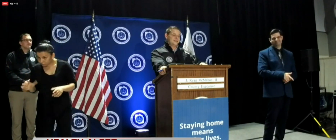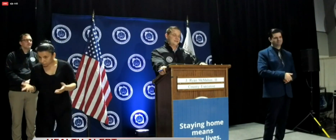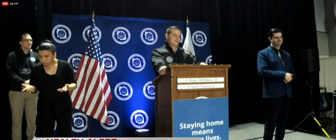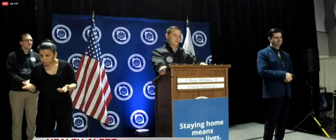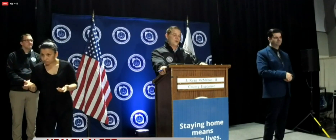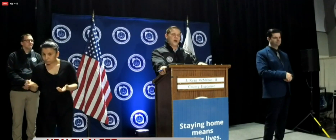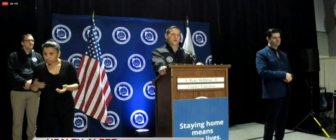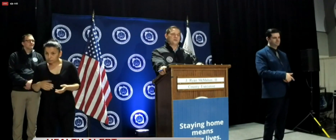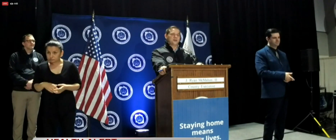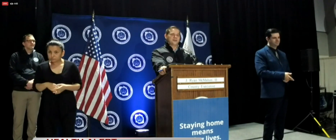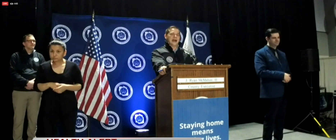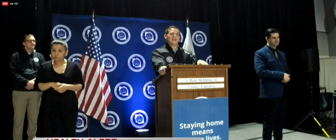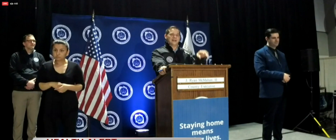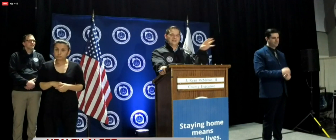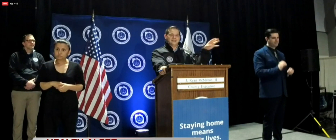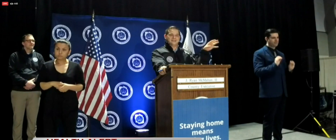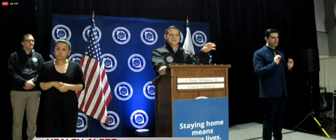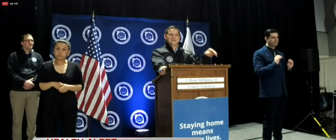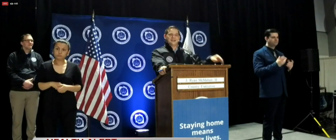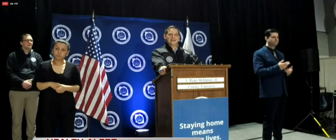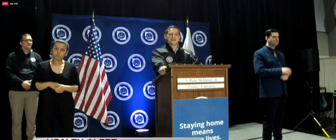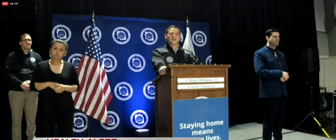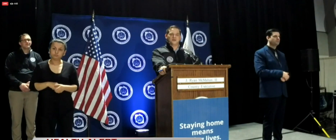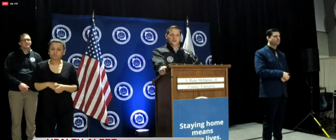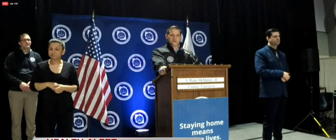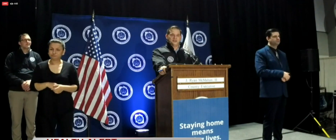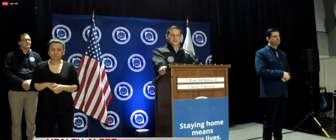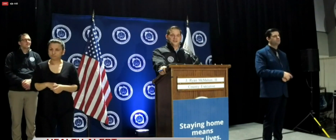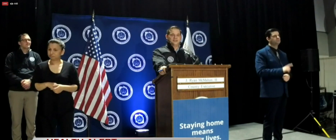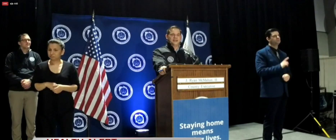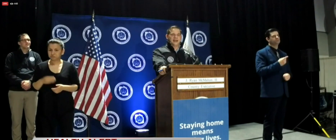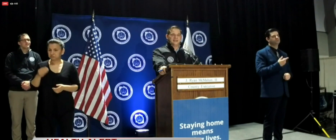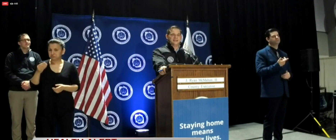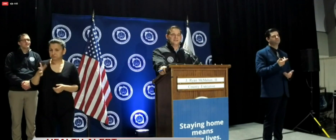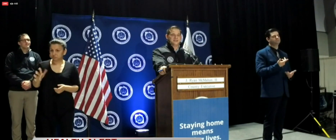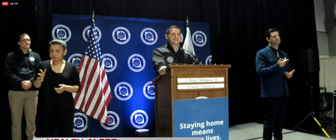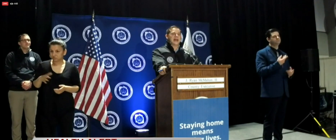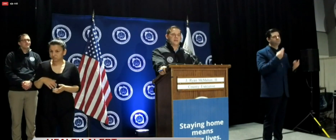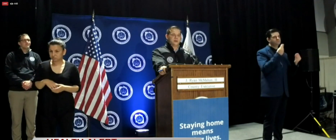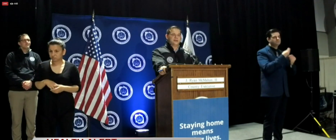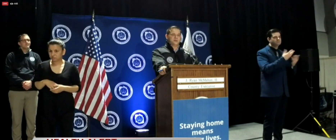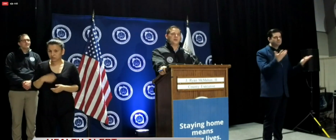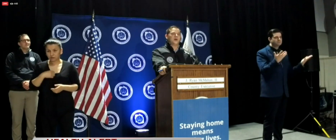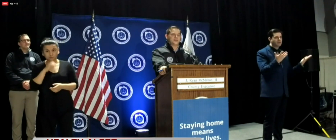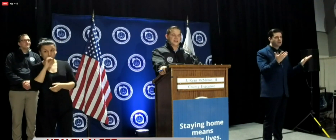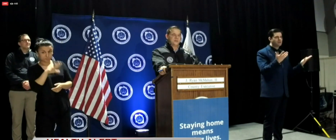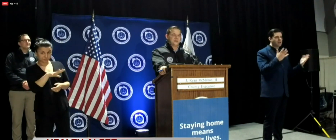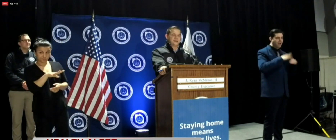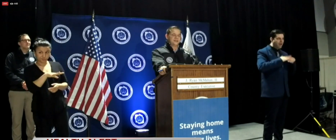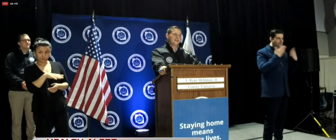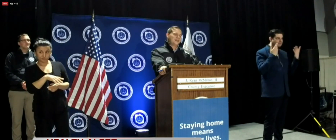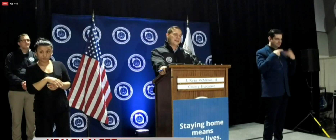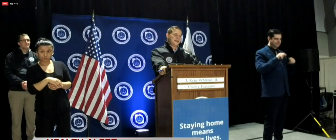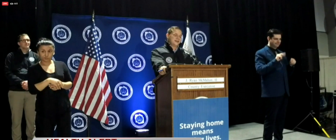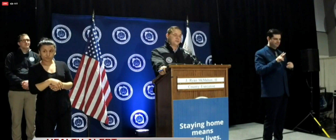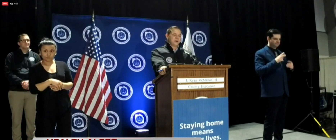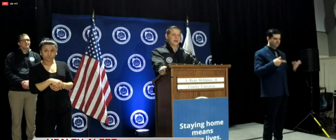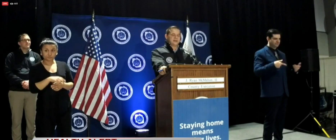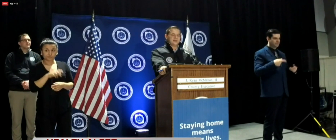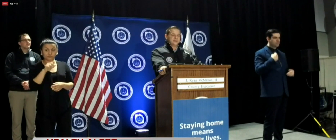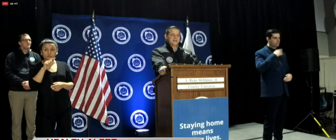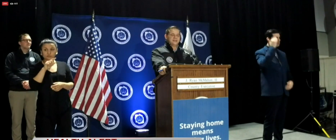nothing wrong with me highlighting this on television that this is happening. We know it's happening,